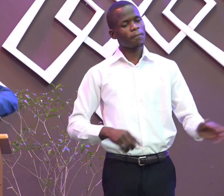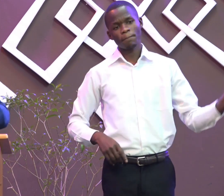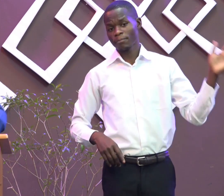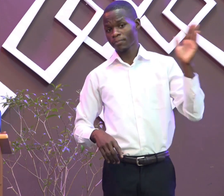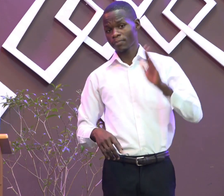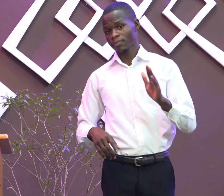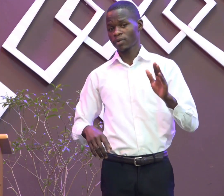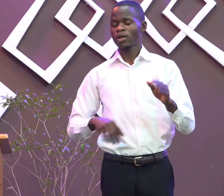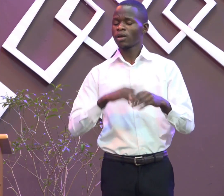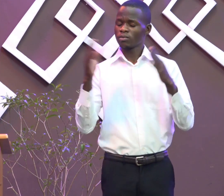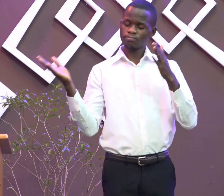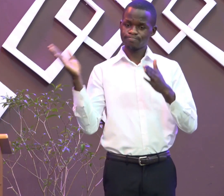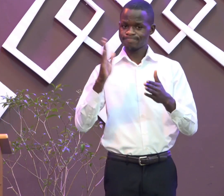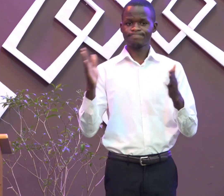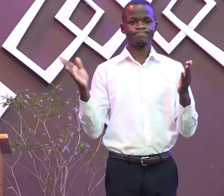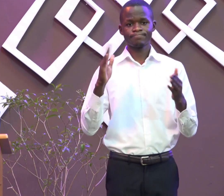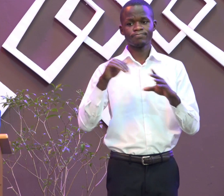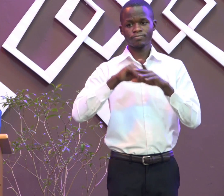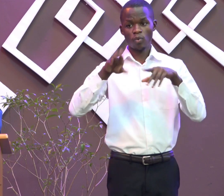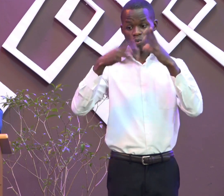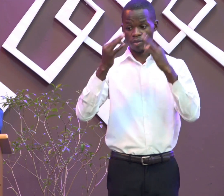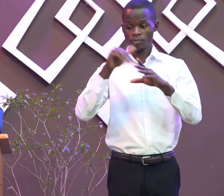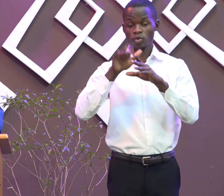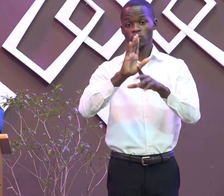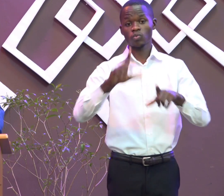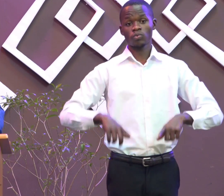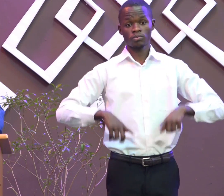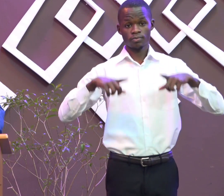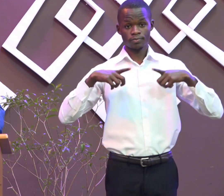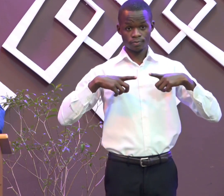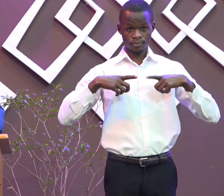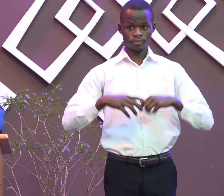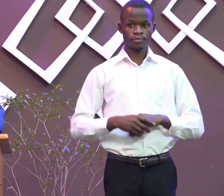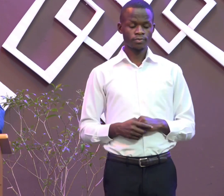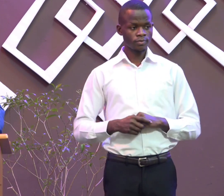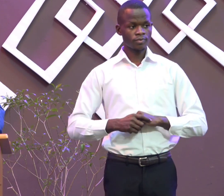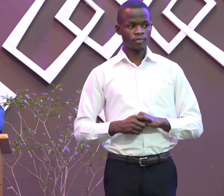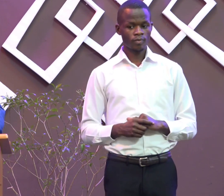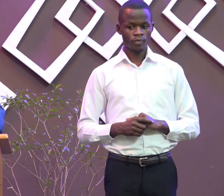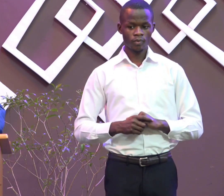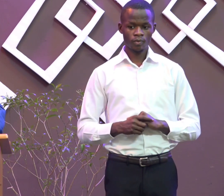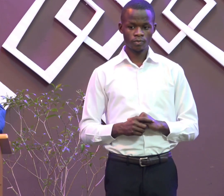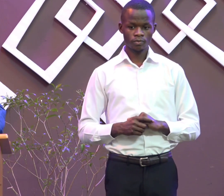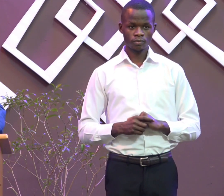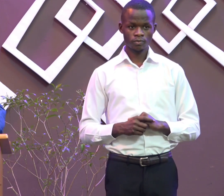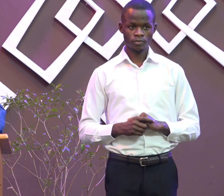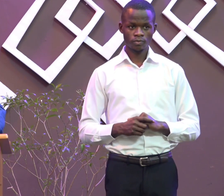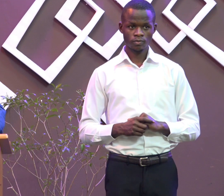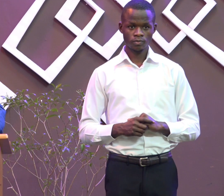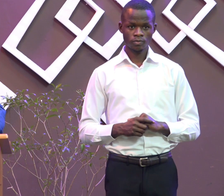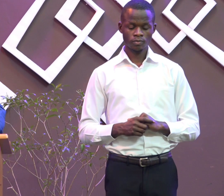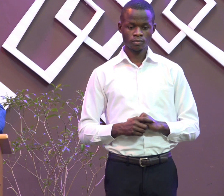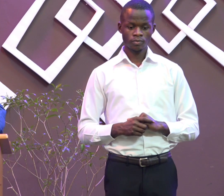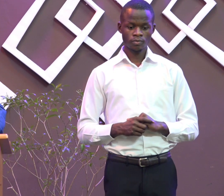ekibadde kibugumizibwa mu bulamu obwo. We've been in so many services of covering upon